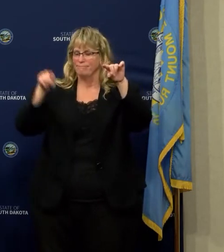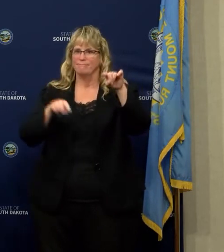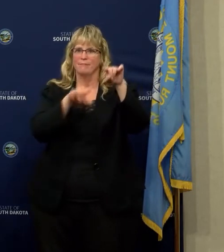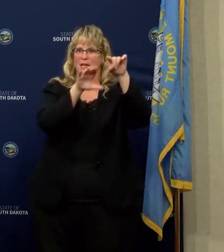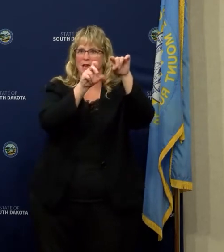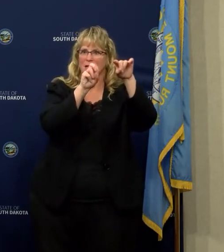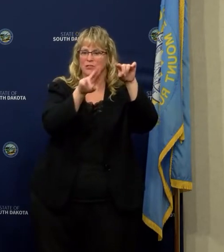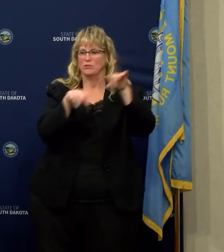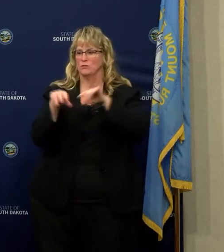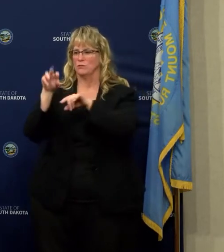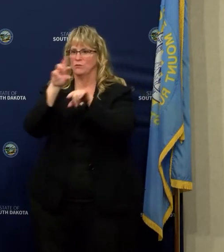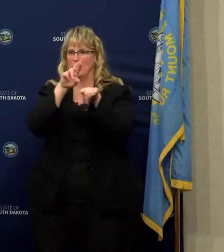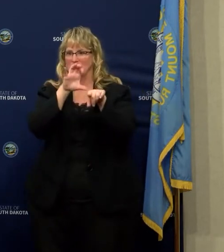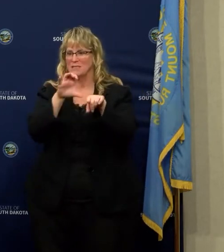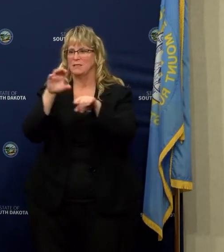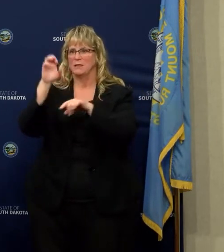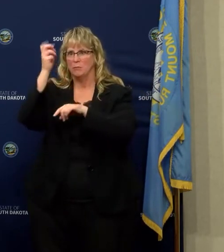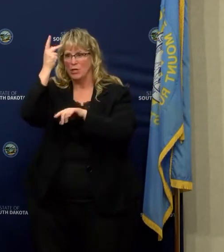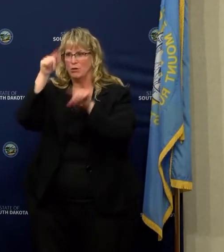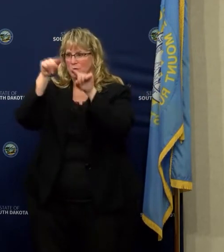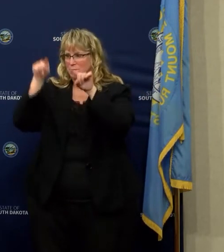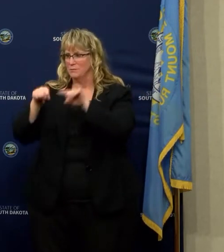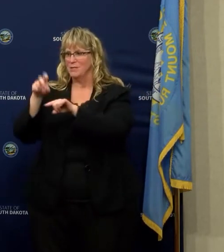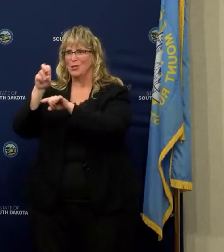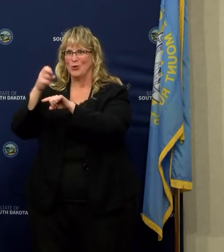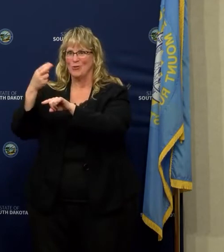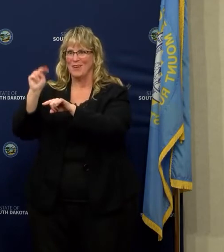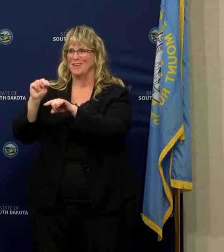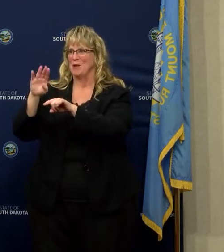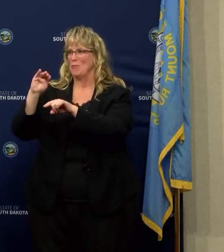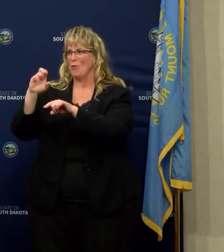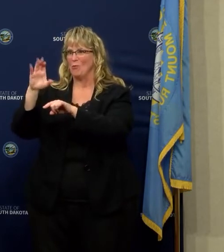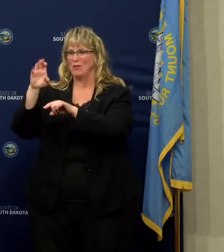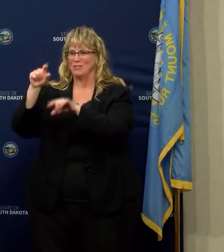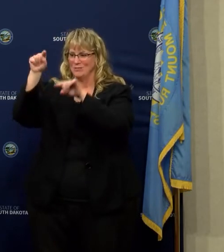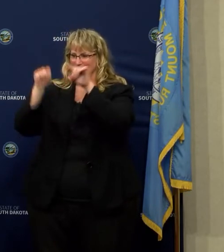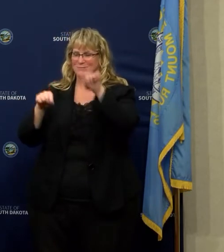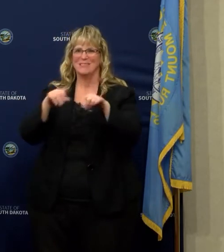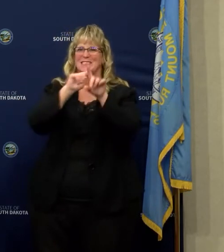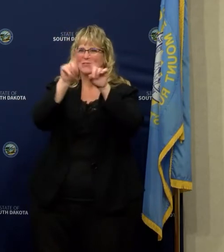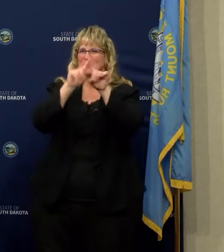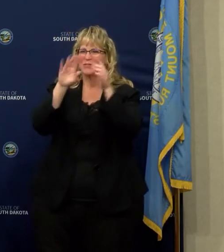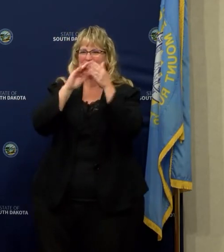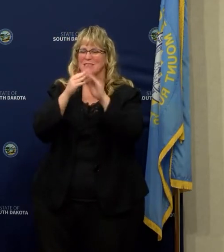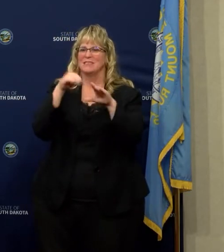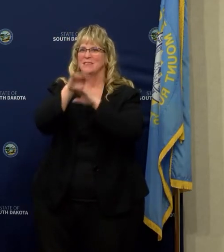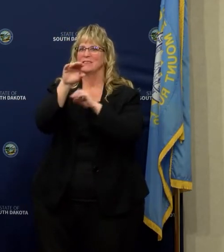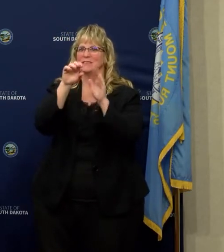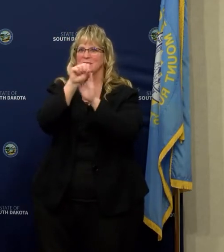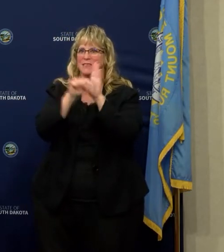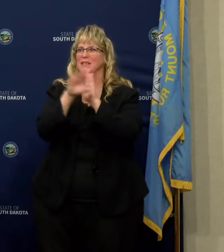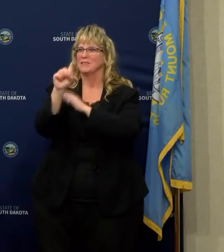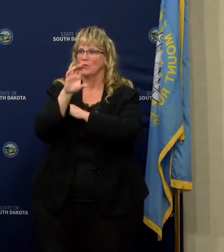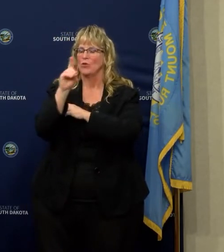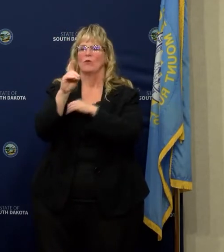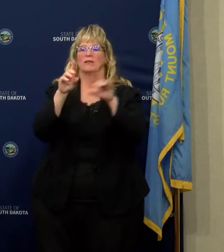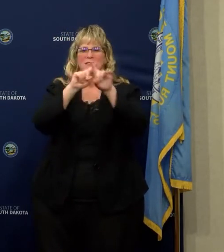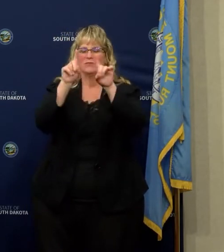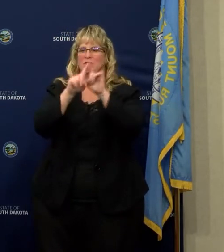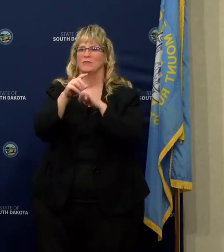Custer's, Spearfish, Rapid City, Pier, Huron, Mobridge, Aberdeen, Watertown, Mitchell, Brookings, Sioux